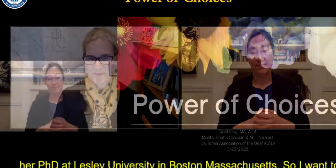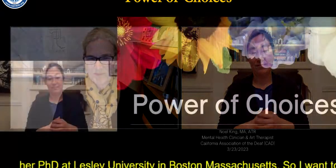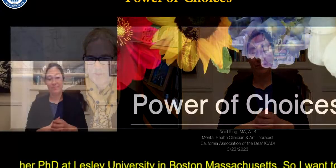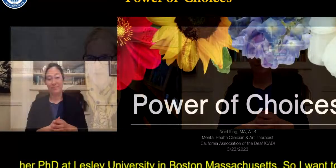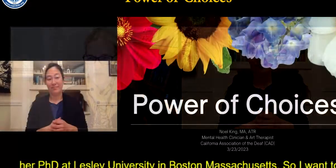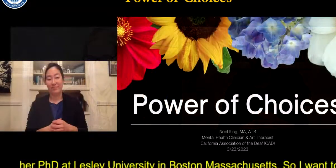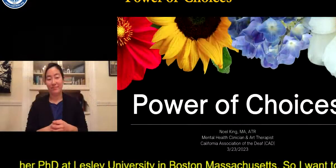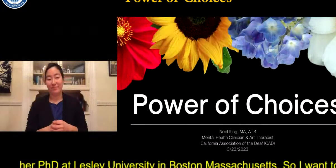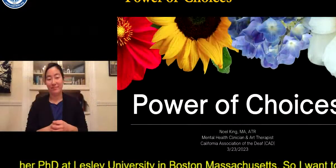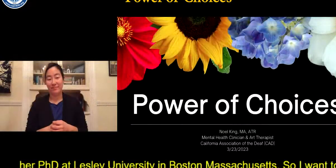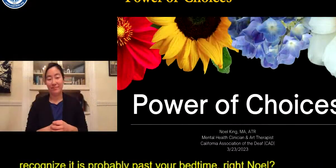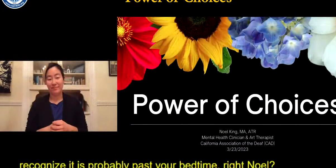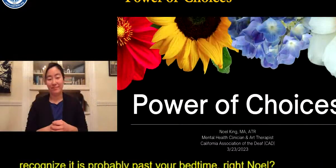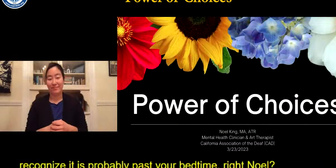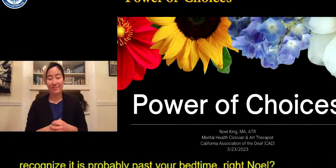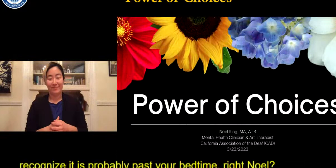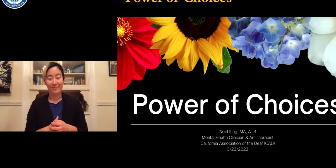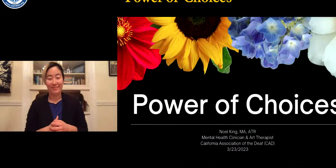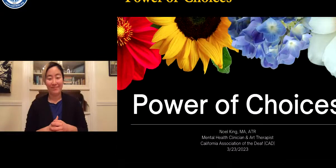introduction, Dr. Marla Hattrack.